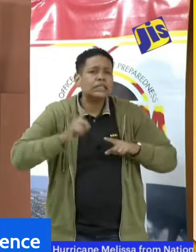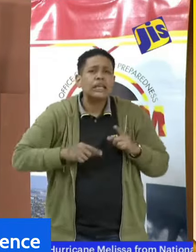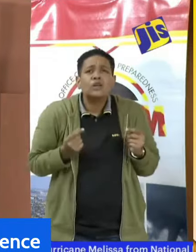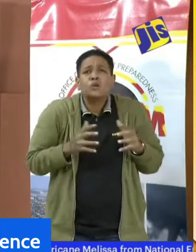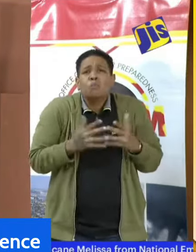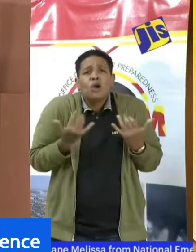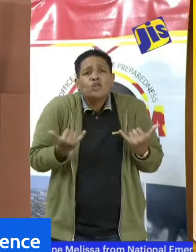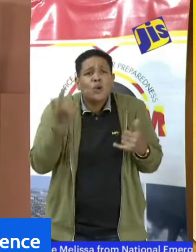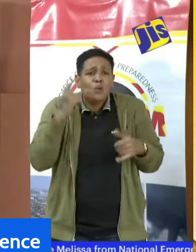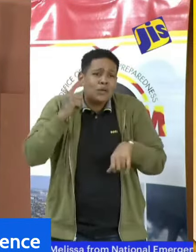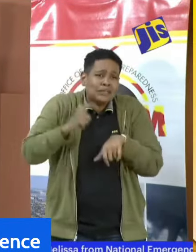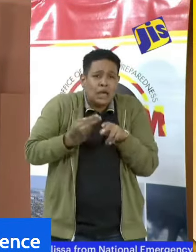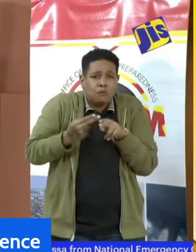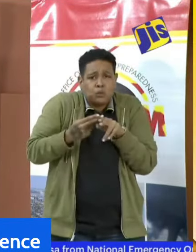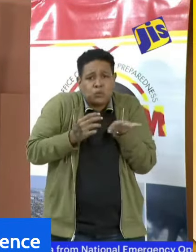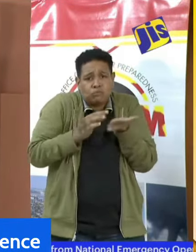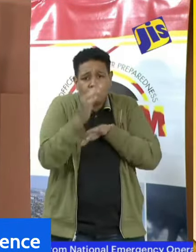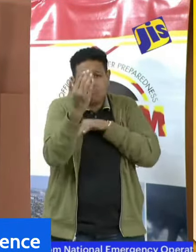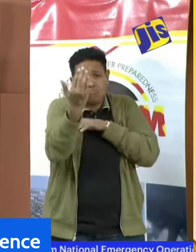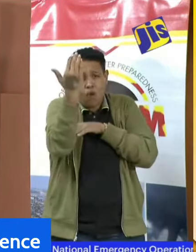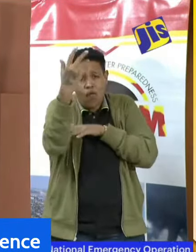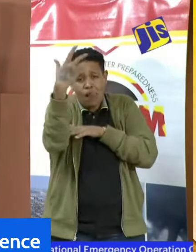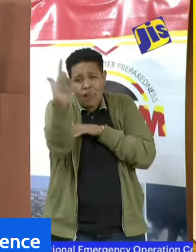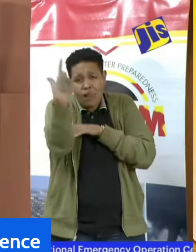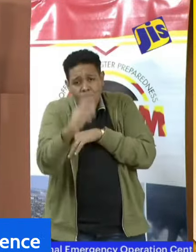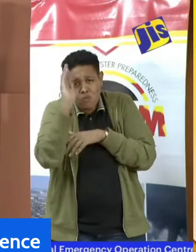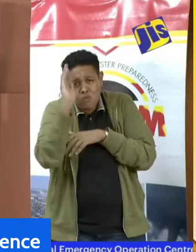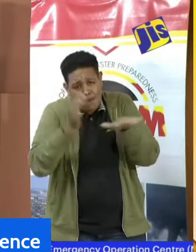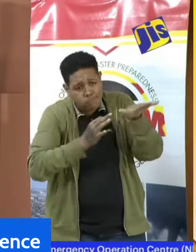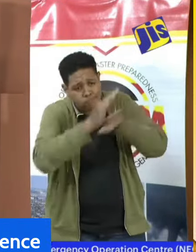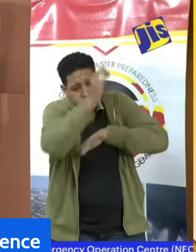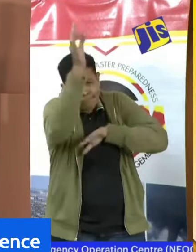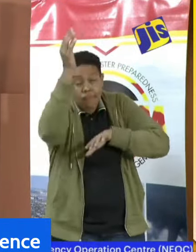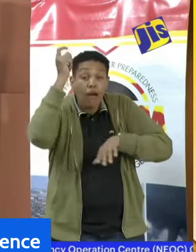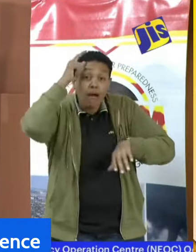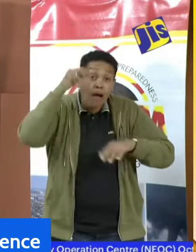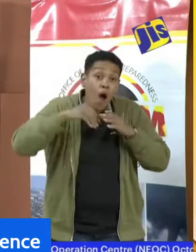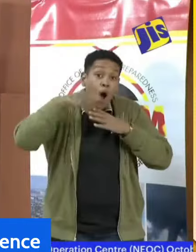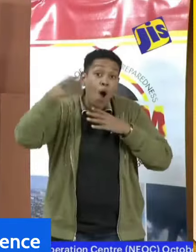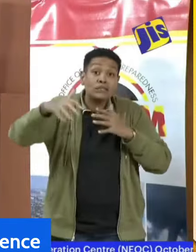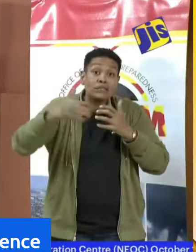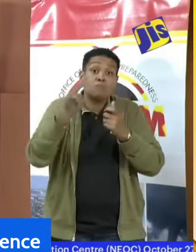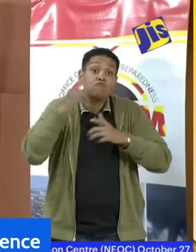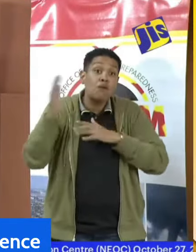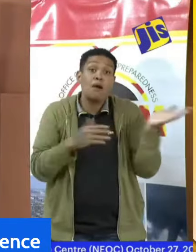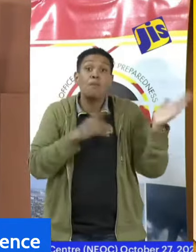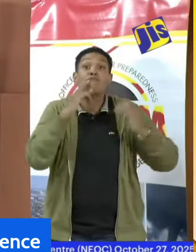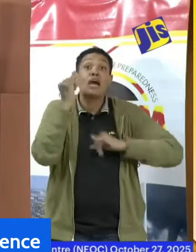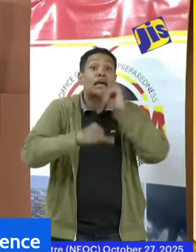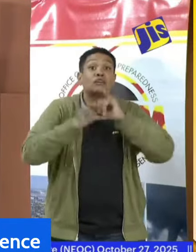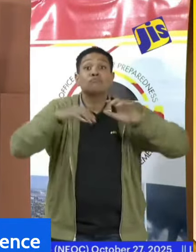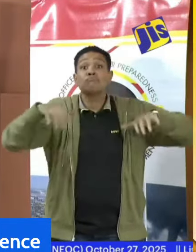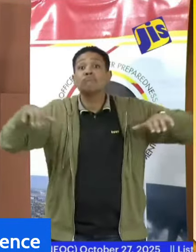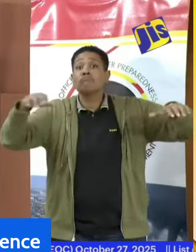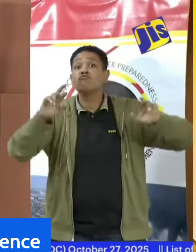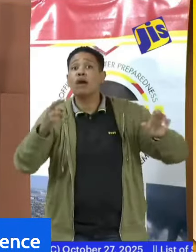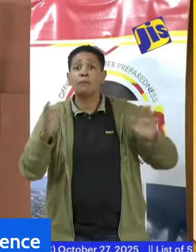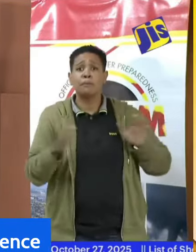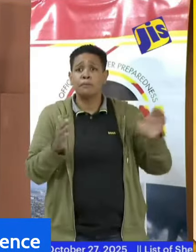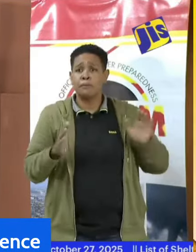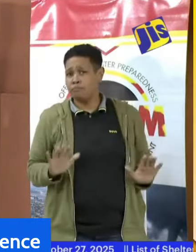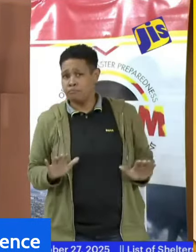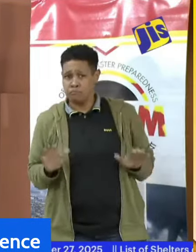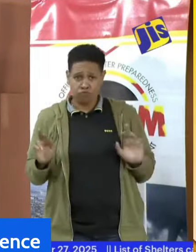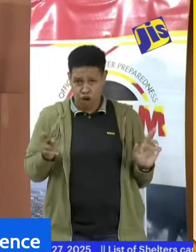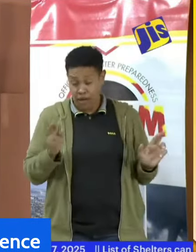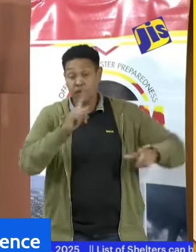when we expect the storm to hit. Outside of the preparation of the institutions, and we